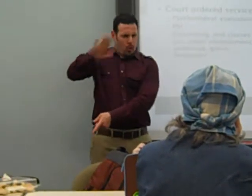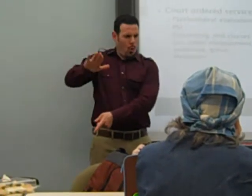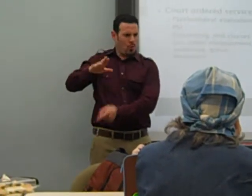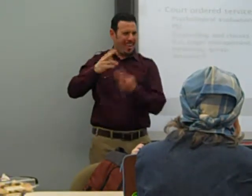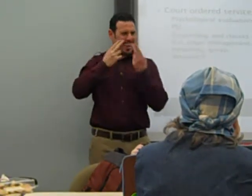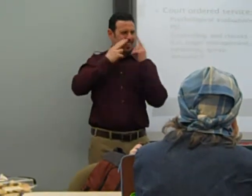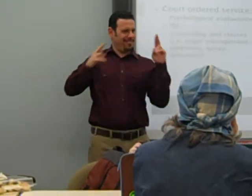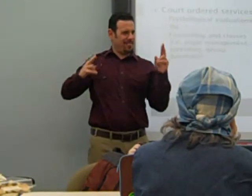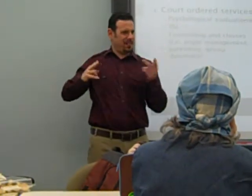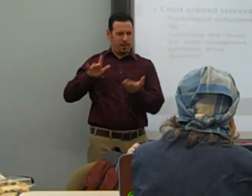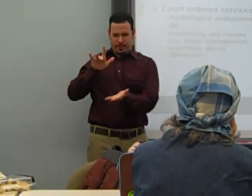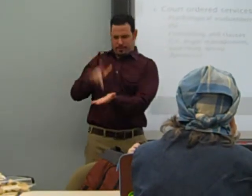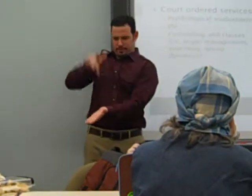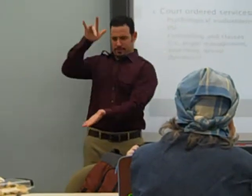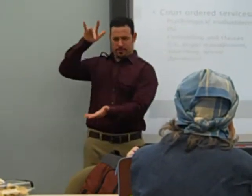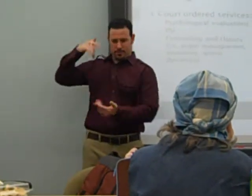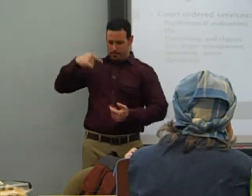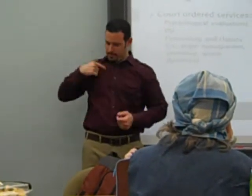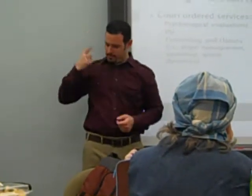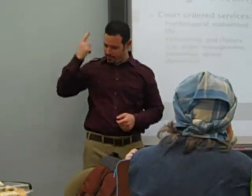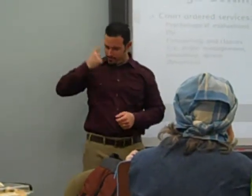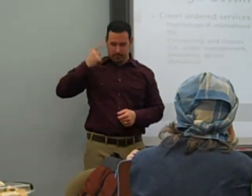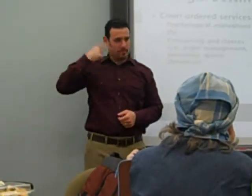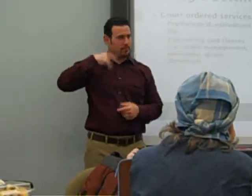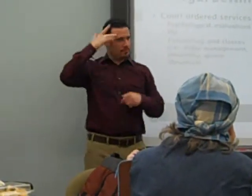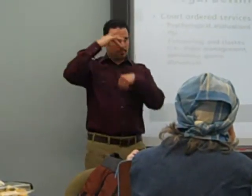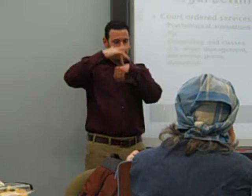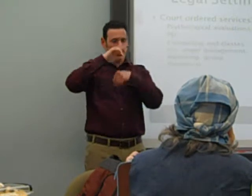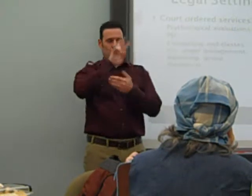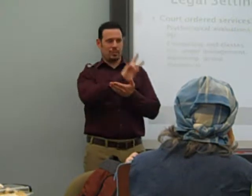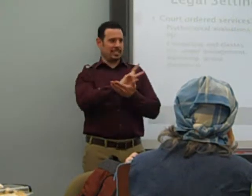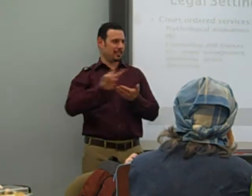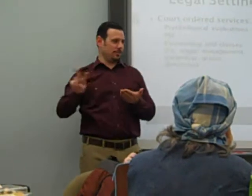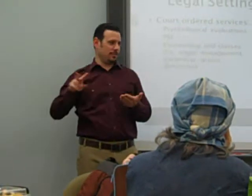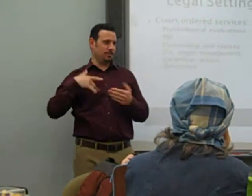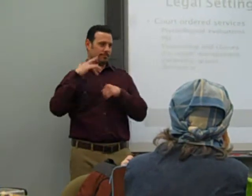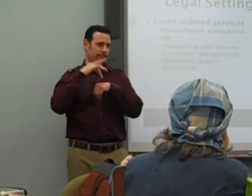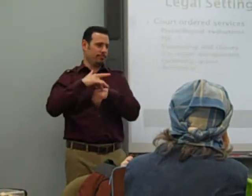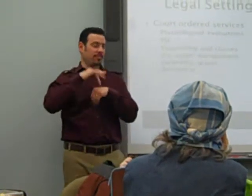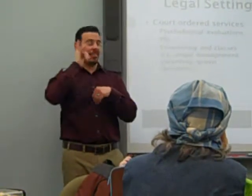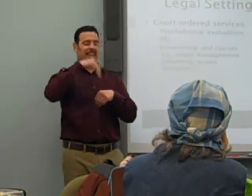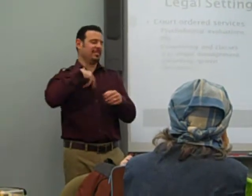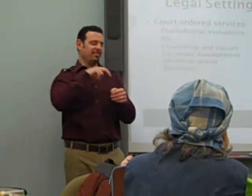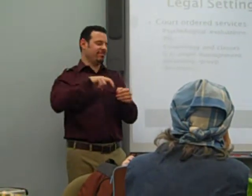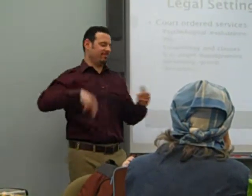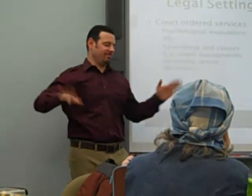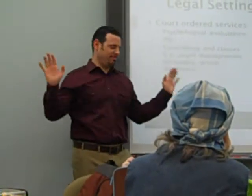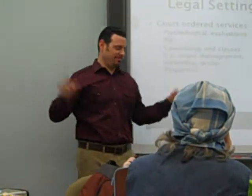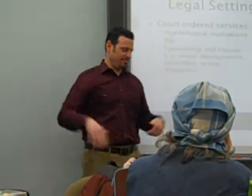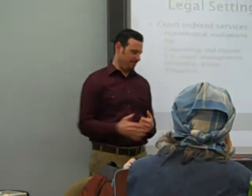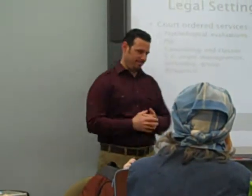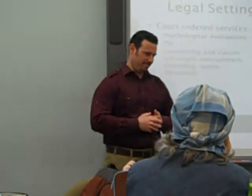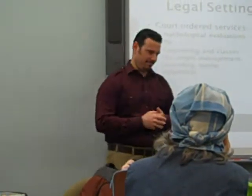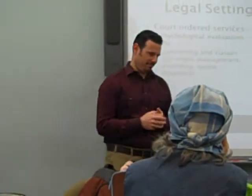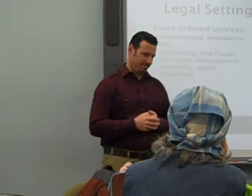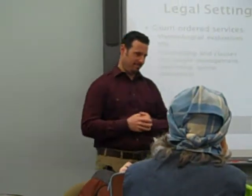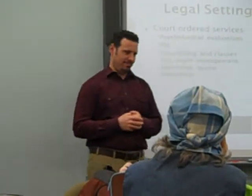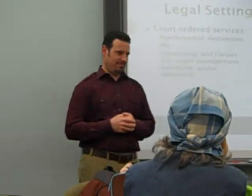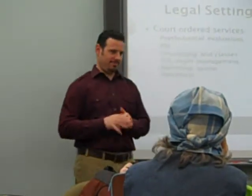So after that situation, I go home and see my kids, and it makes me sick. Can't think about it. And just have to get out